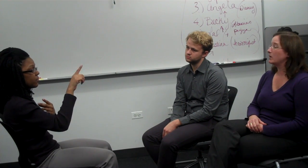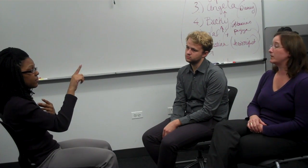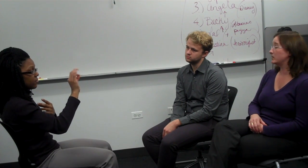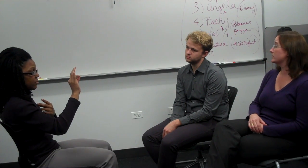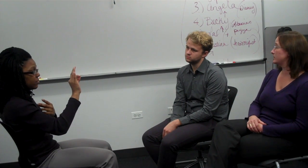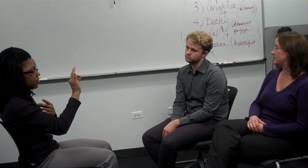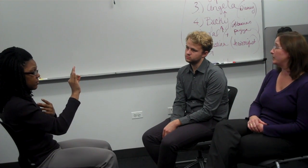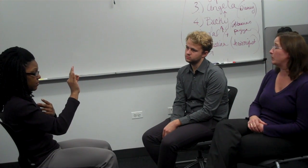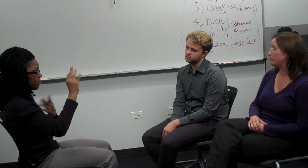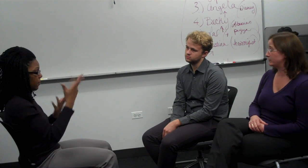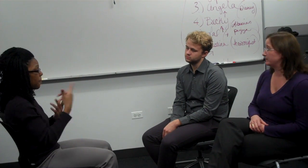Oh, and also at Steppenwolf.